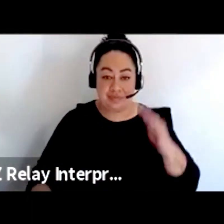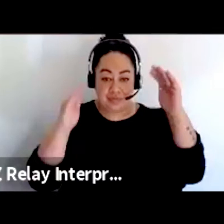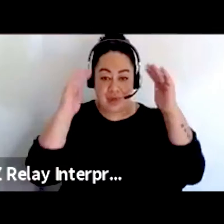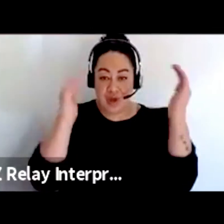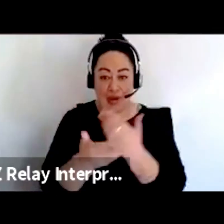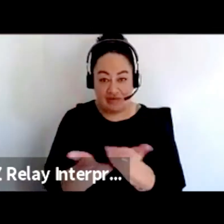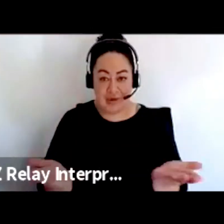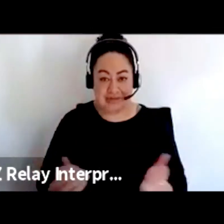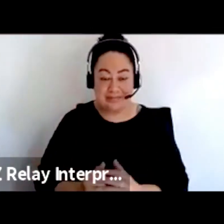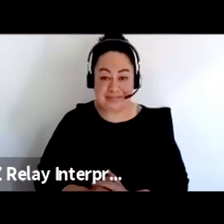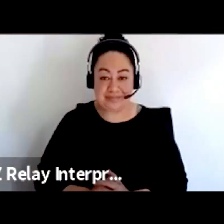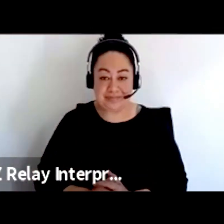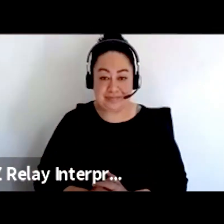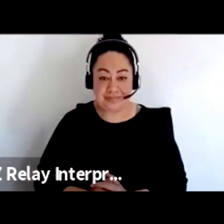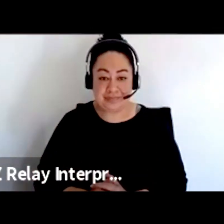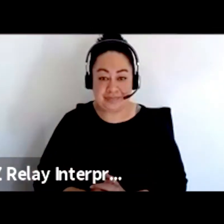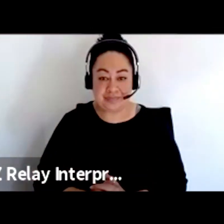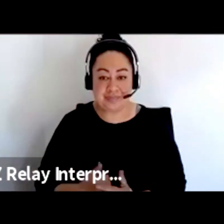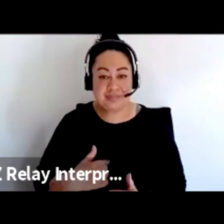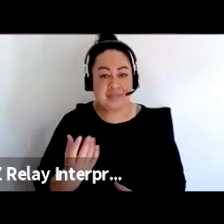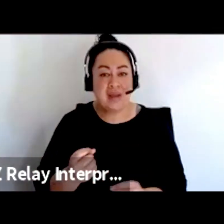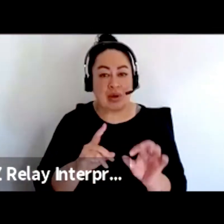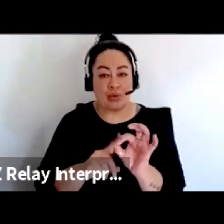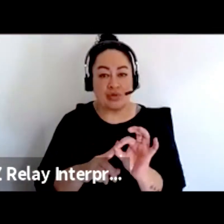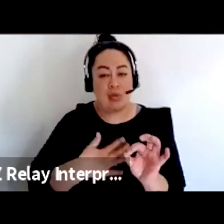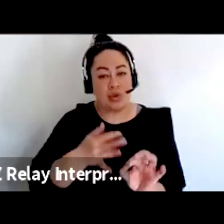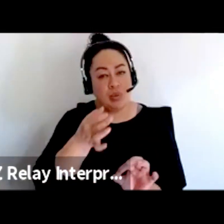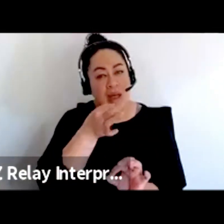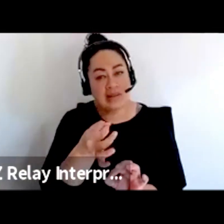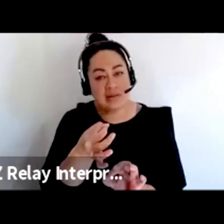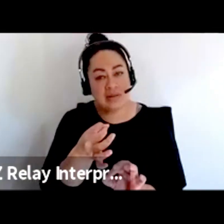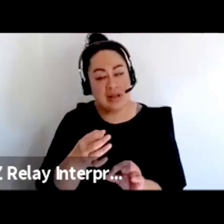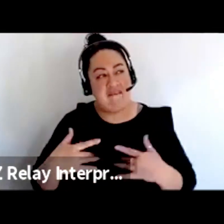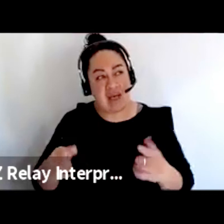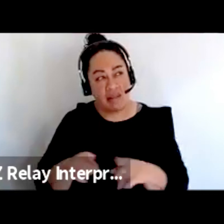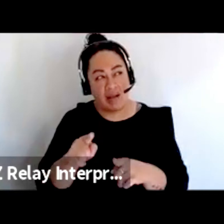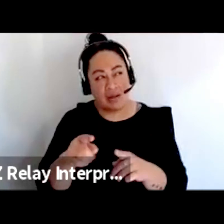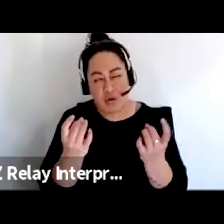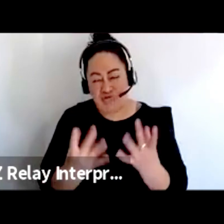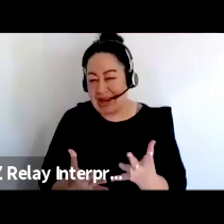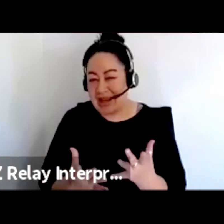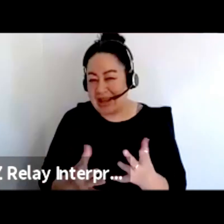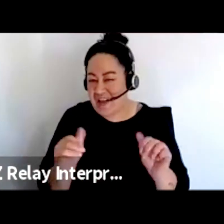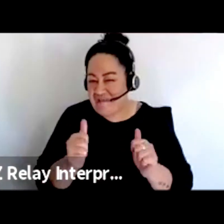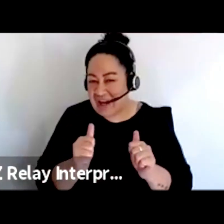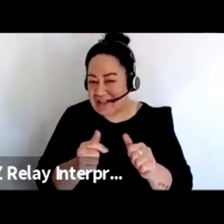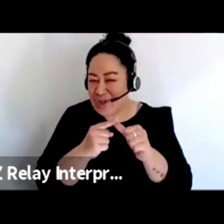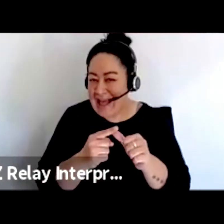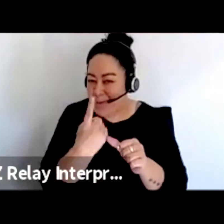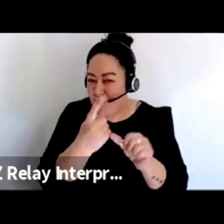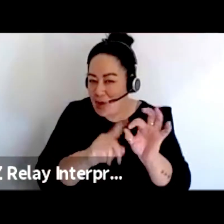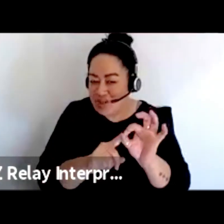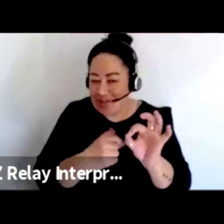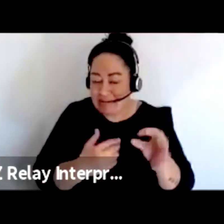everyone. Yeah, I had a question, but I felt like you've actually answered one of them, so I can take that off, make it a bit